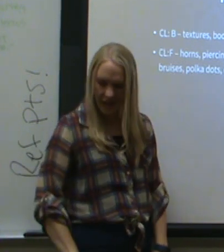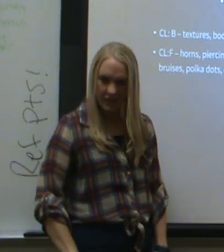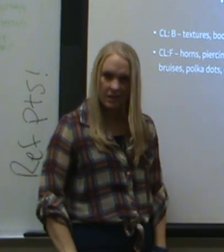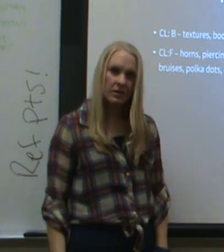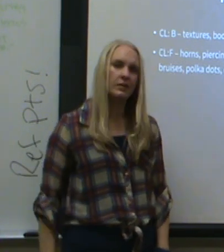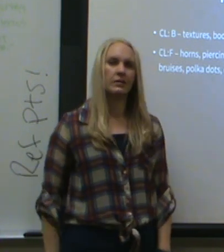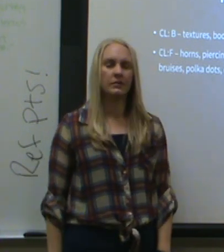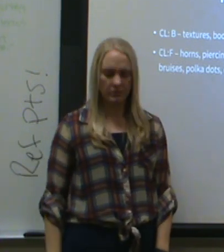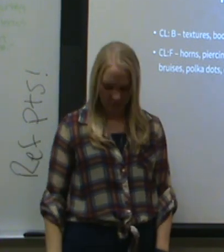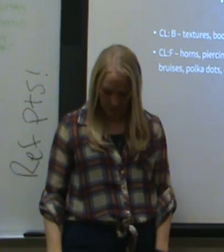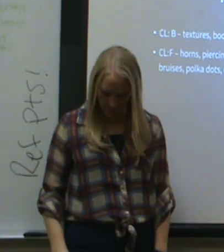stain.